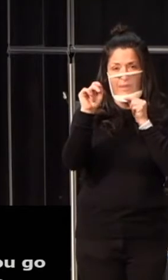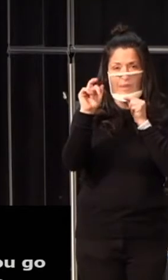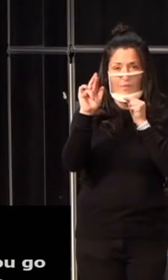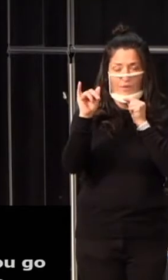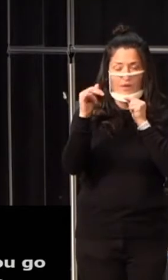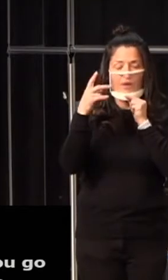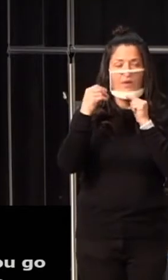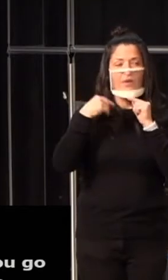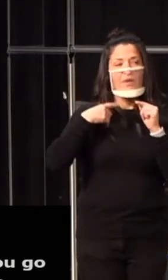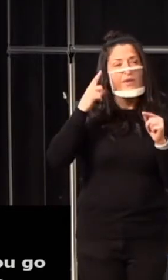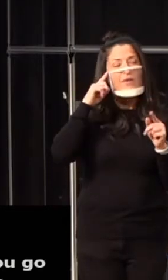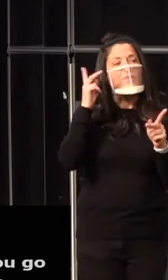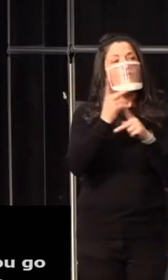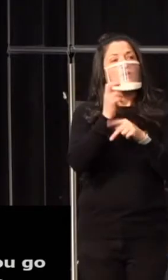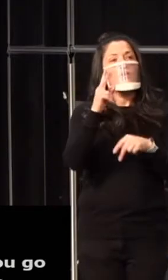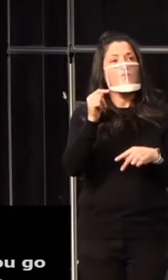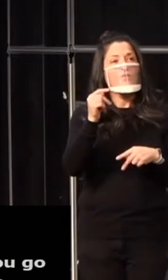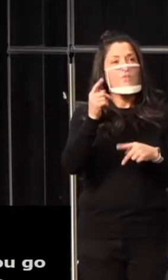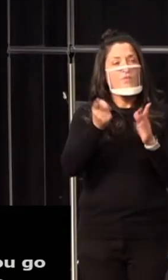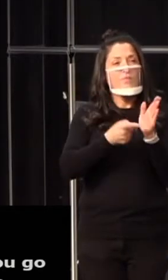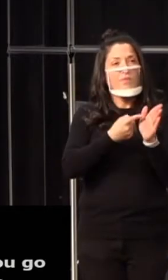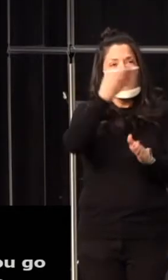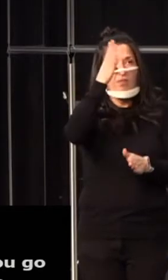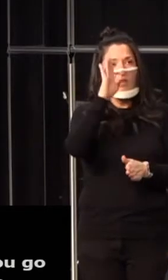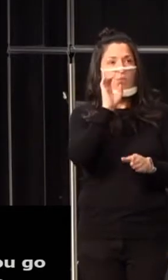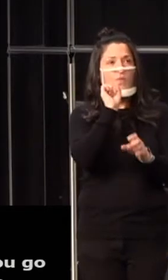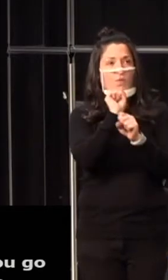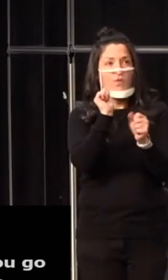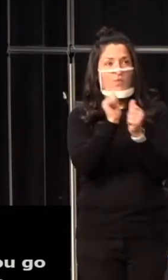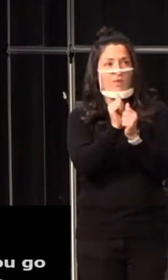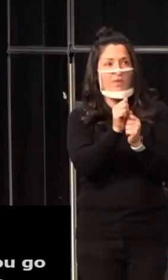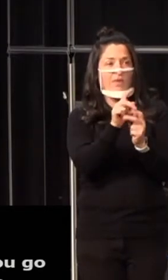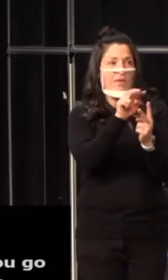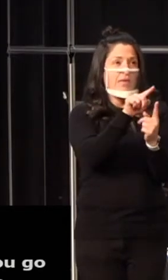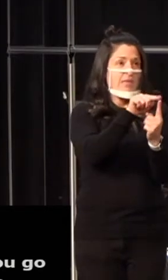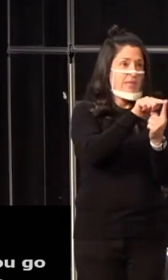works with either or both and.